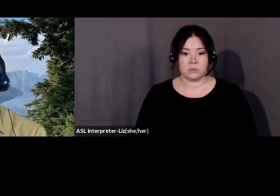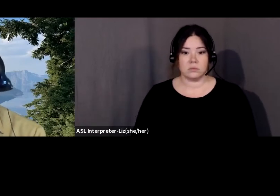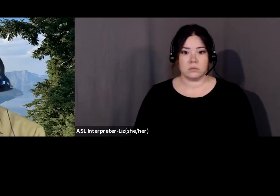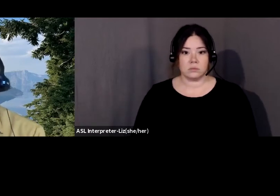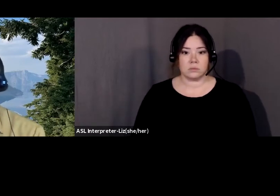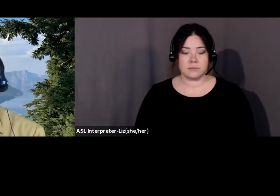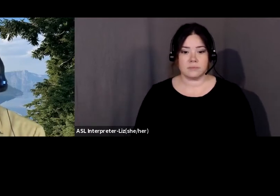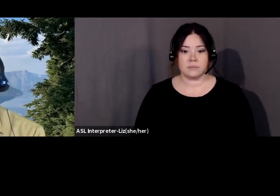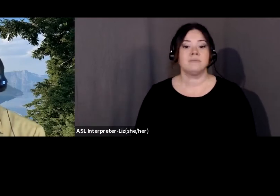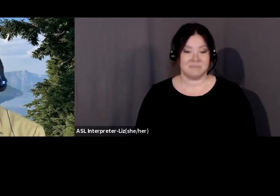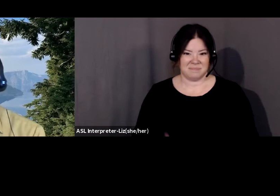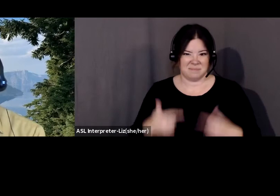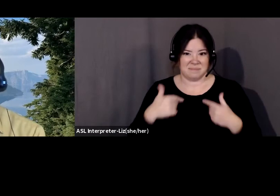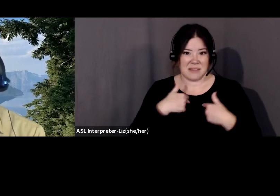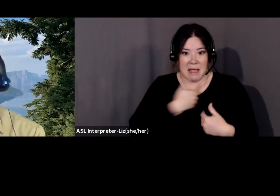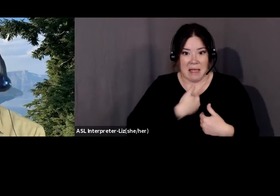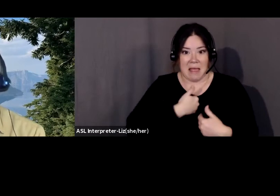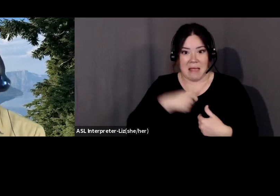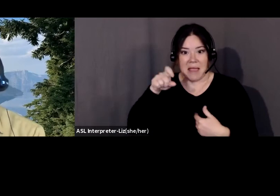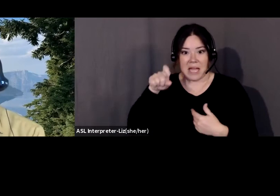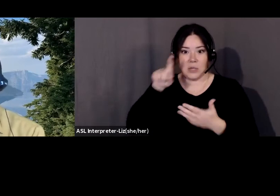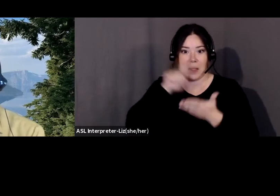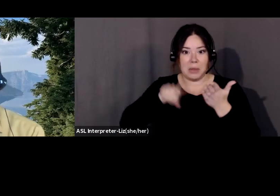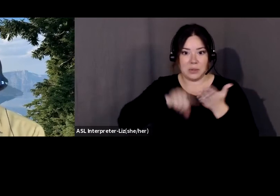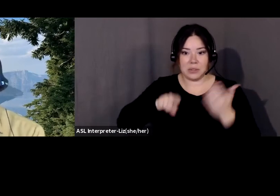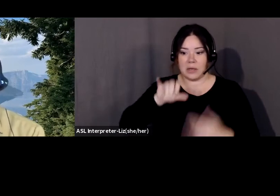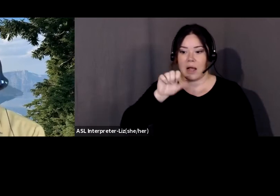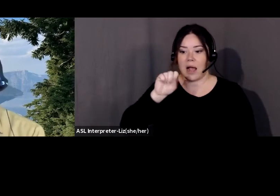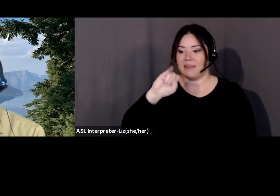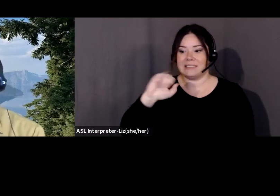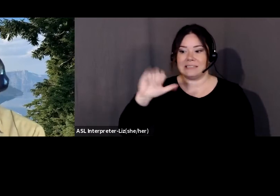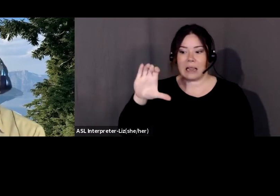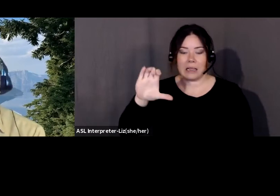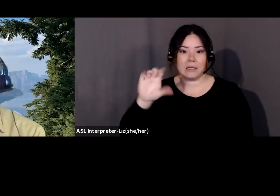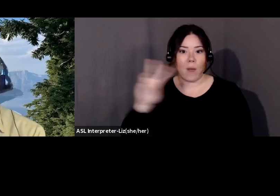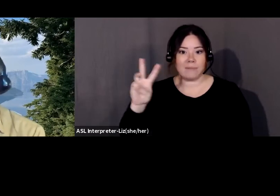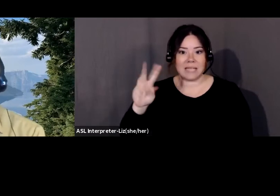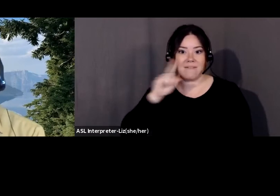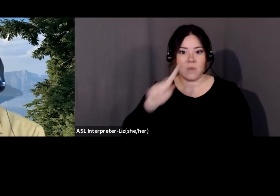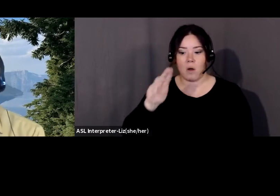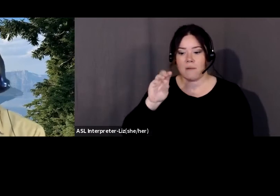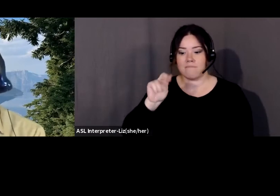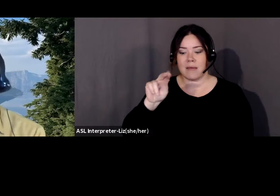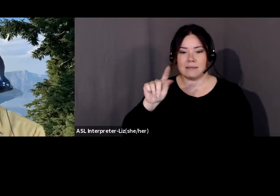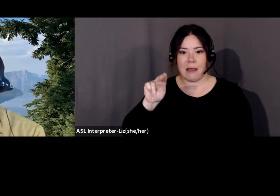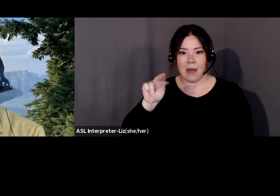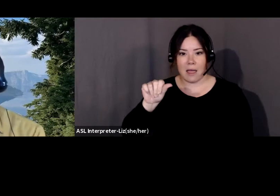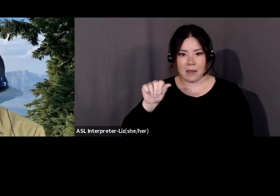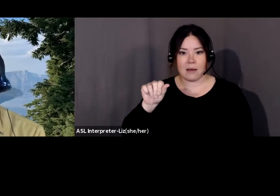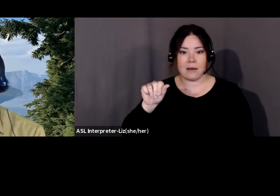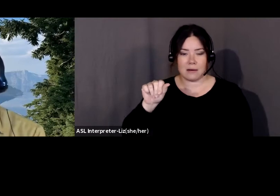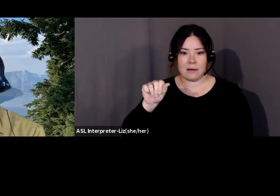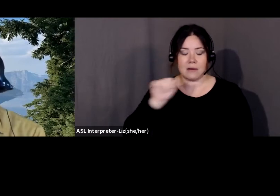I actually had to look this up on the SILC website for Montana, and one of the